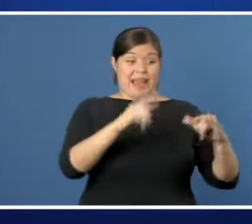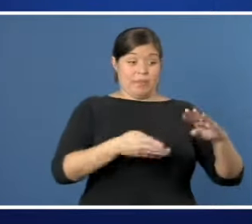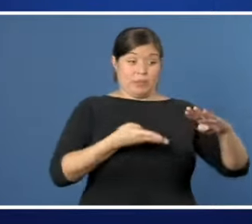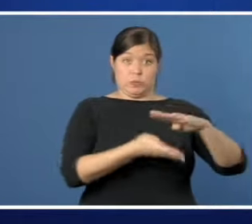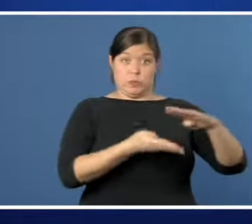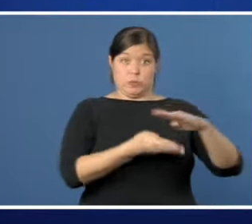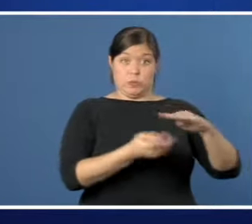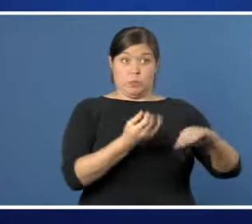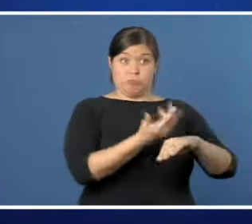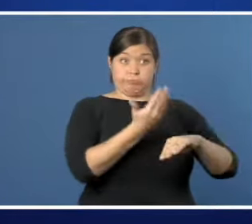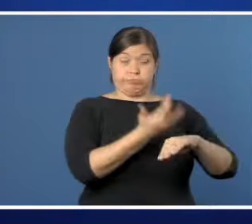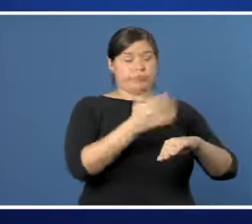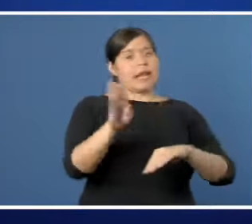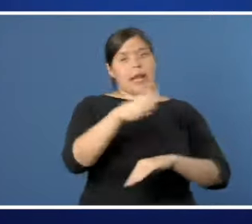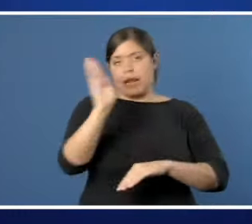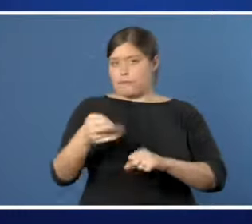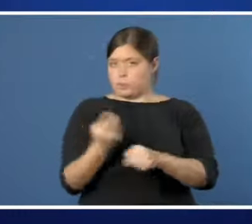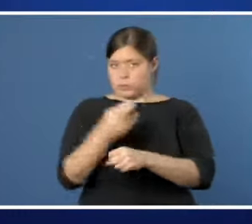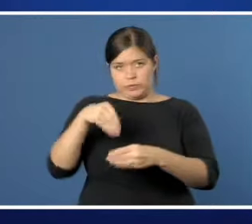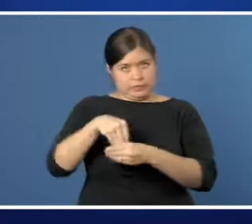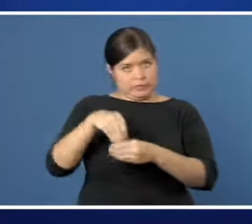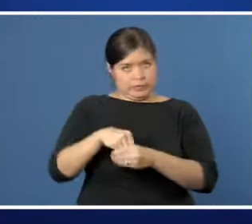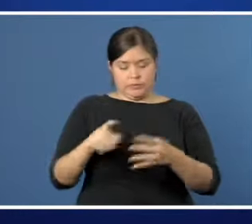stove indoors.